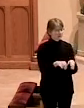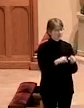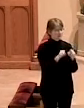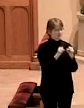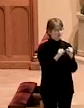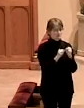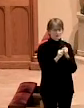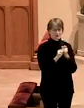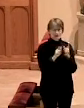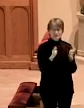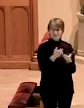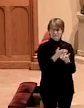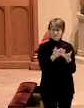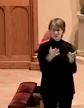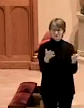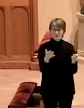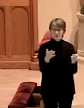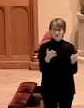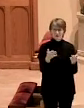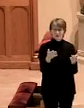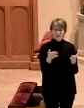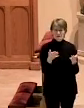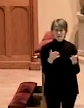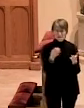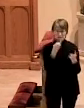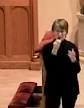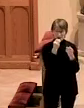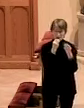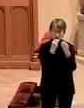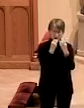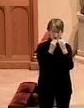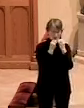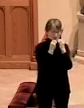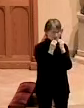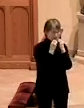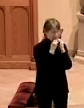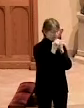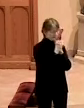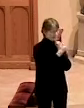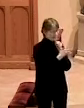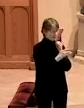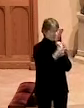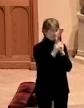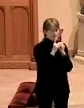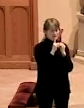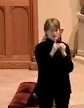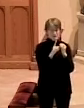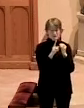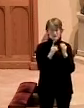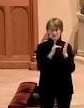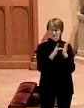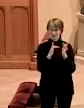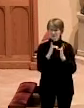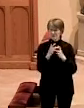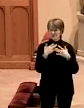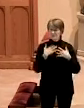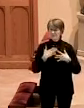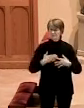"Take this, all of you, and eat of it, for this is my